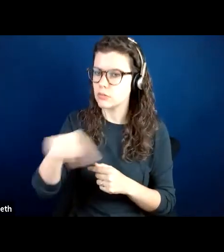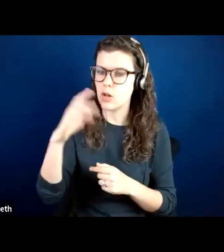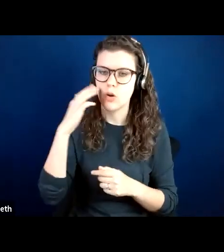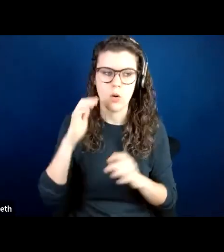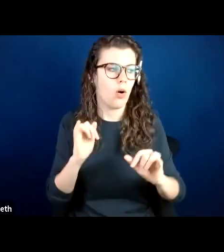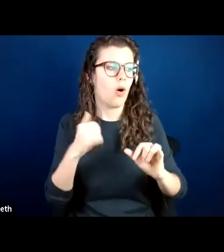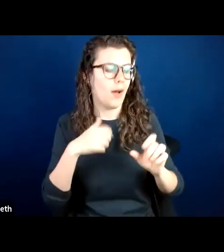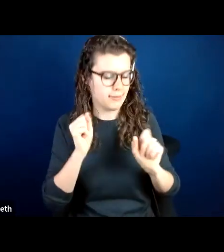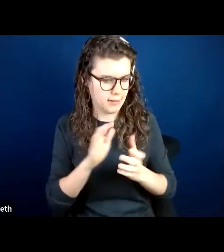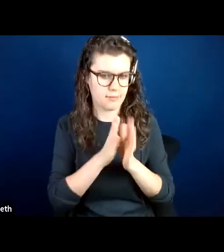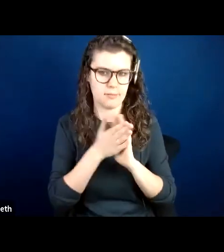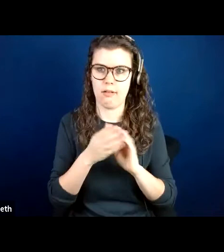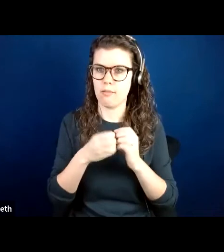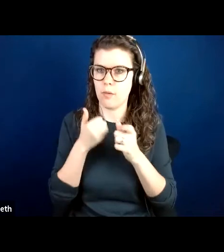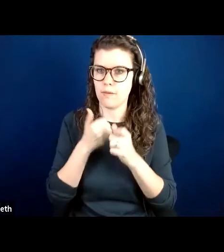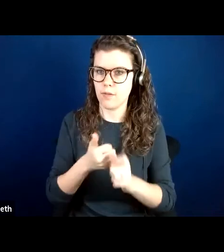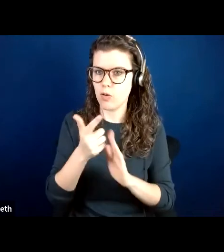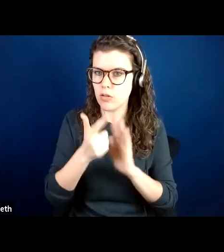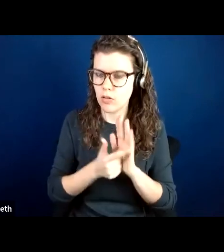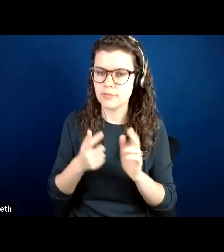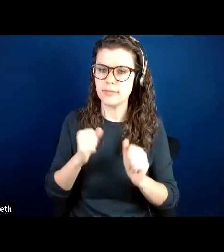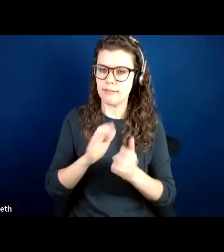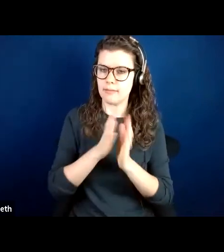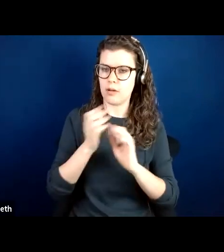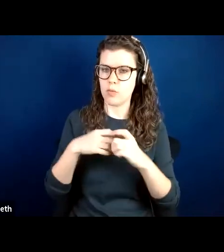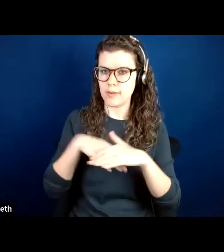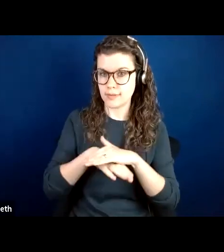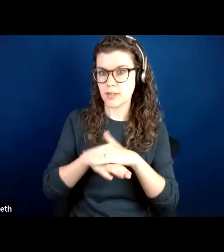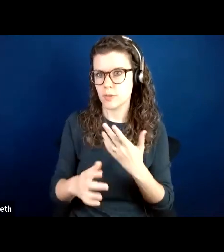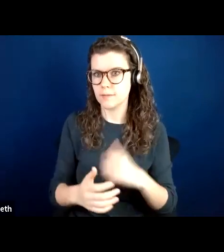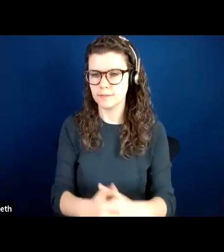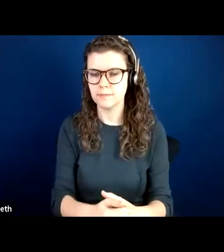can be more accessible and so that they can use the information to become more accessible.